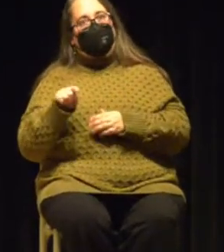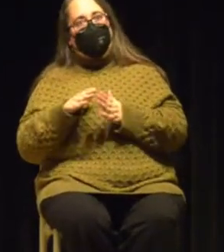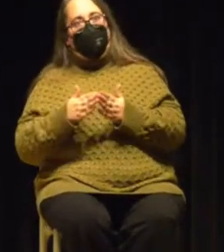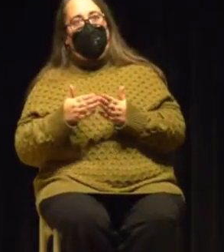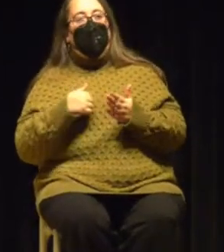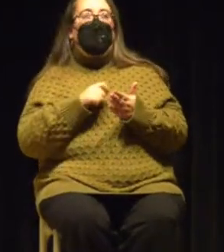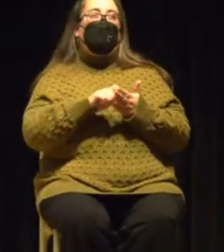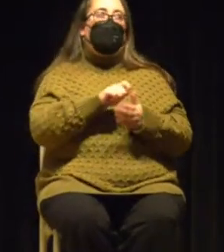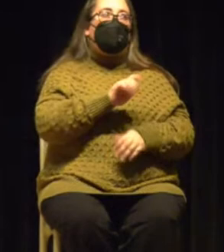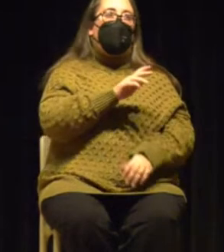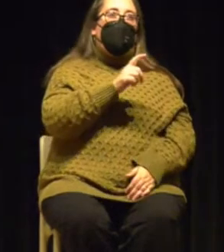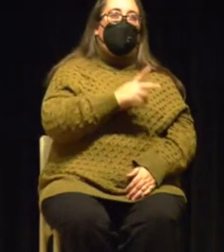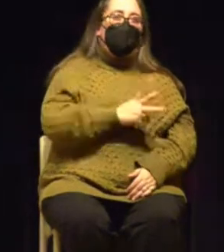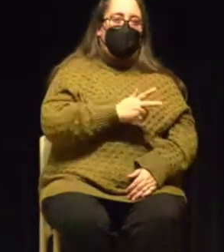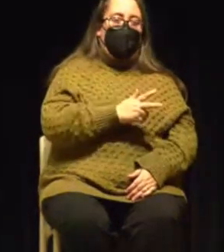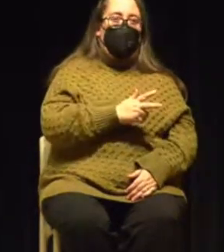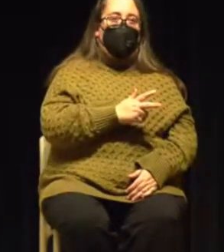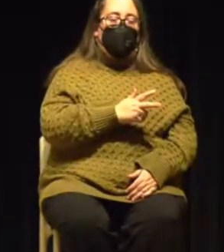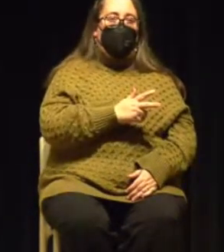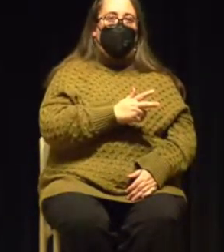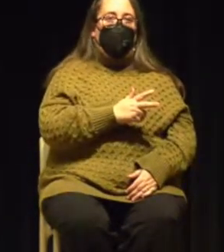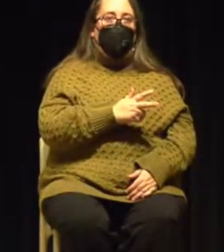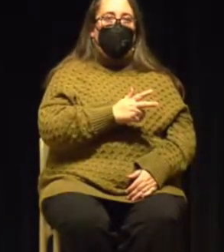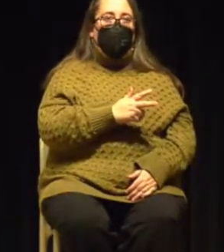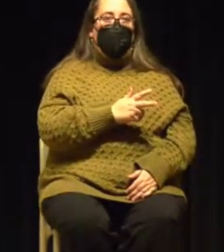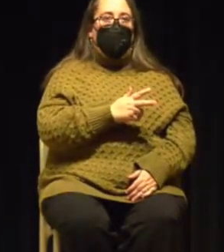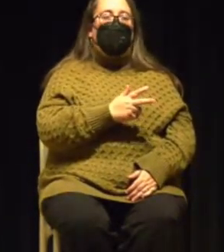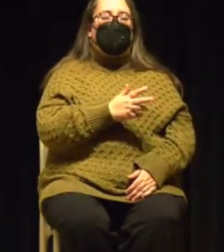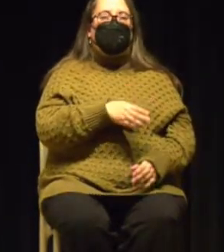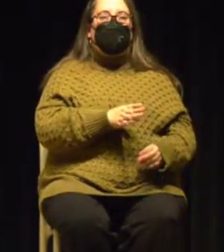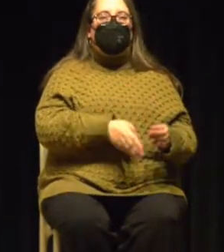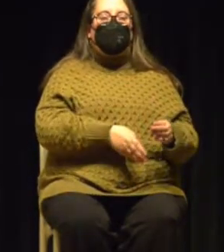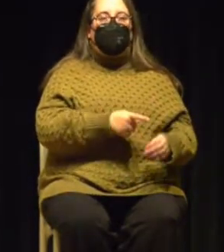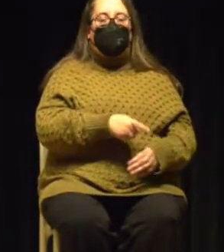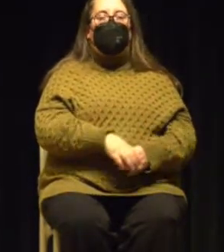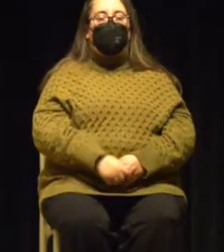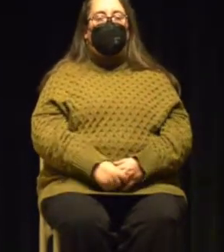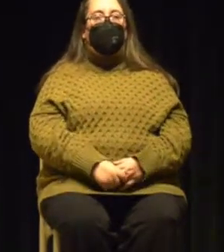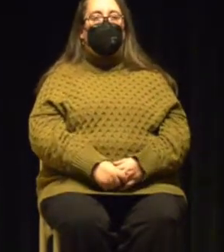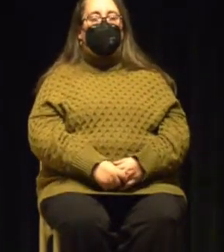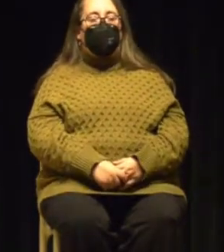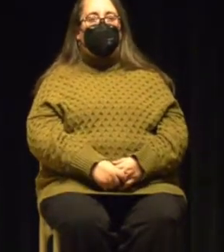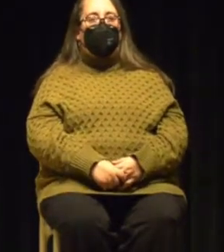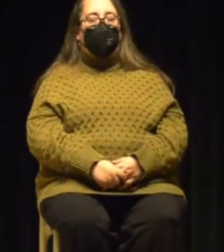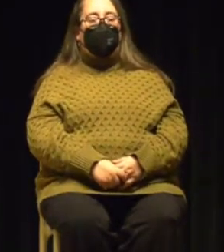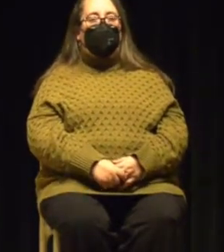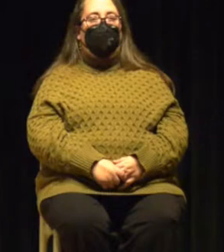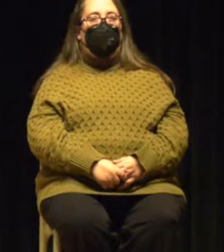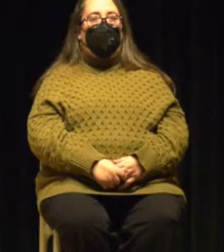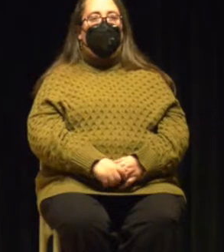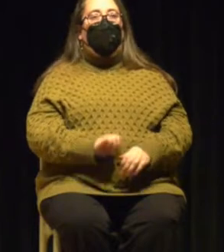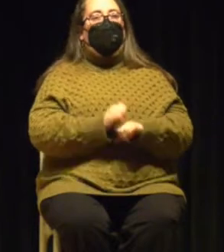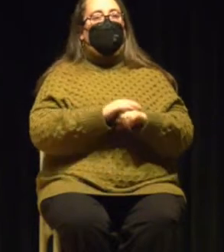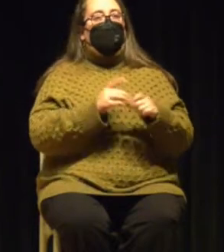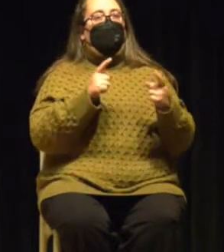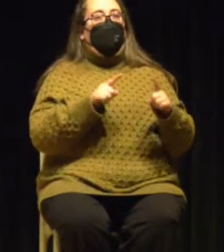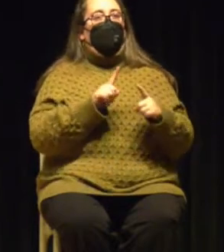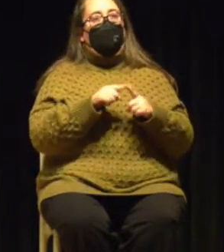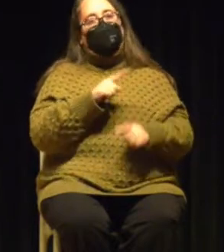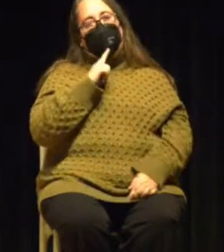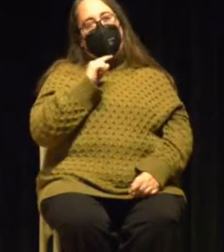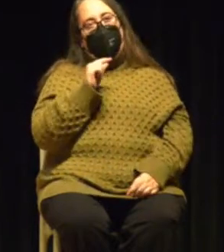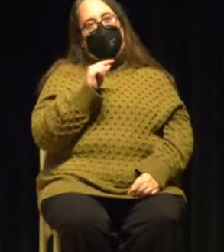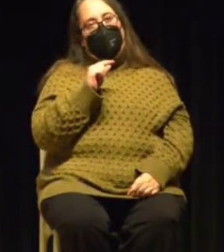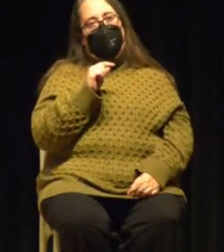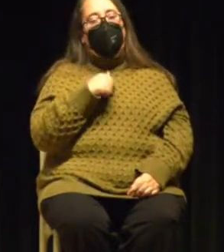a third of it. And I'll probably go back and finish that. And it was based on an incident that happened when I was in my 20s.